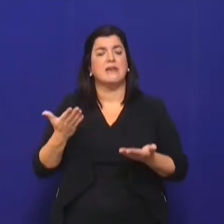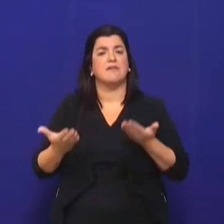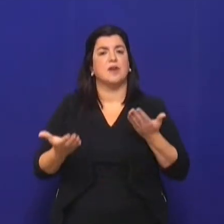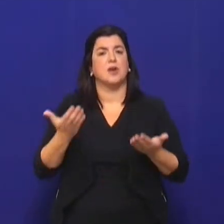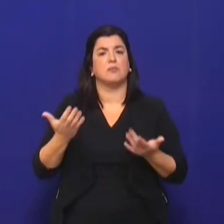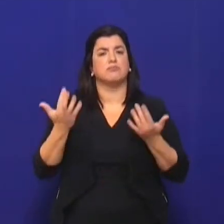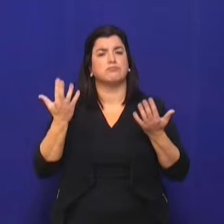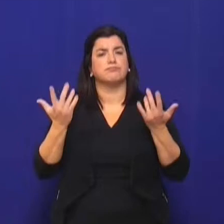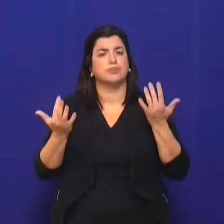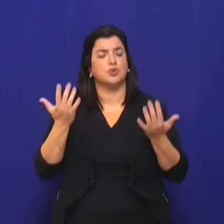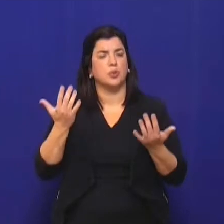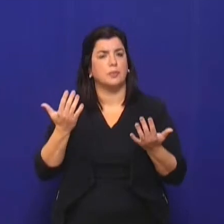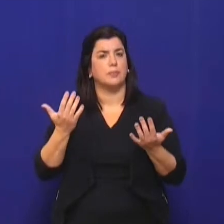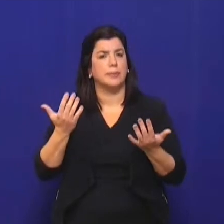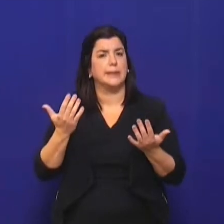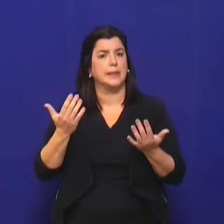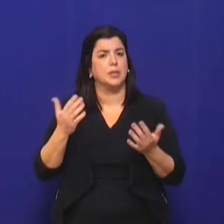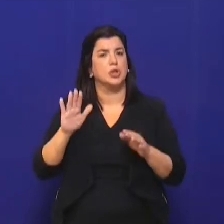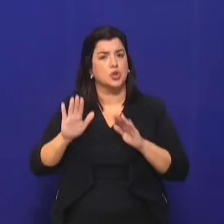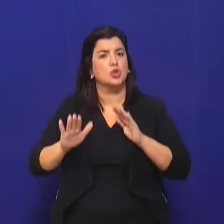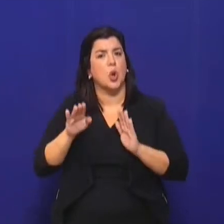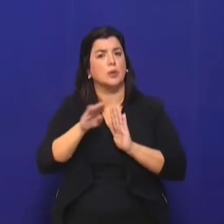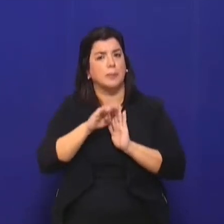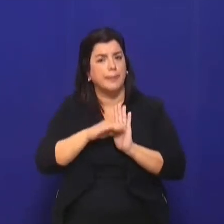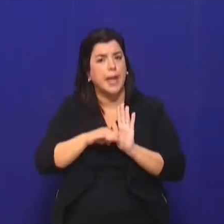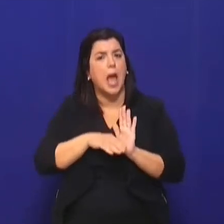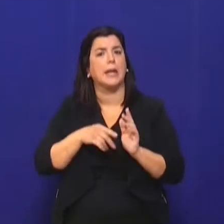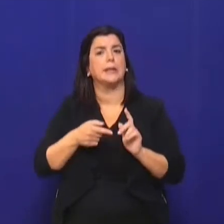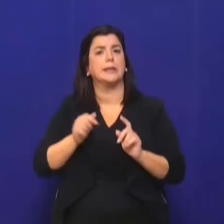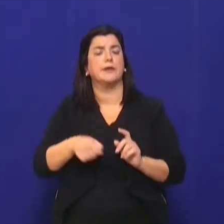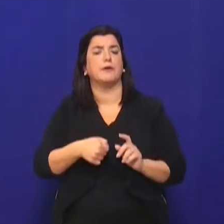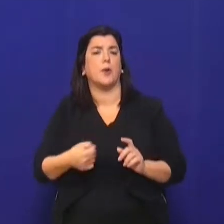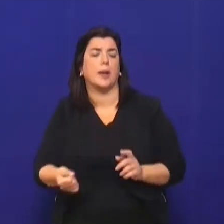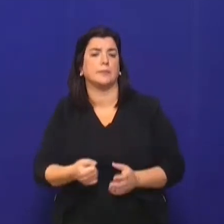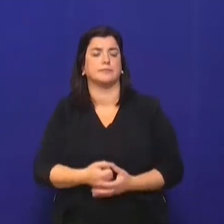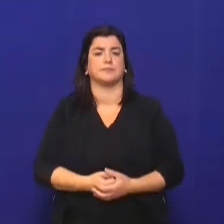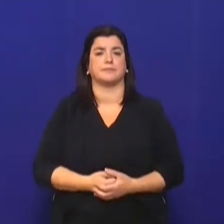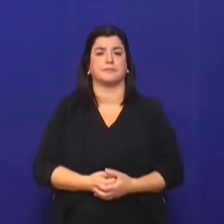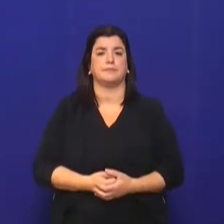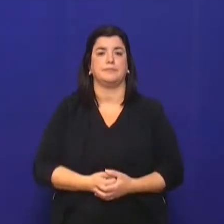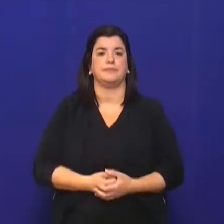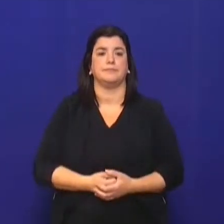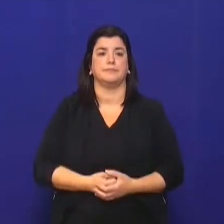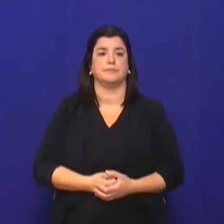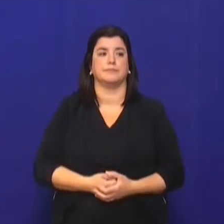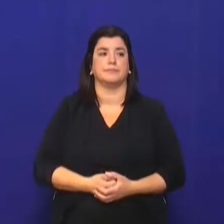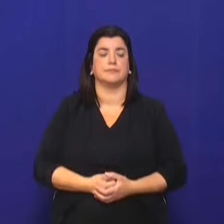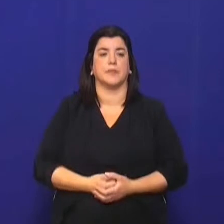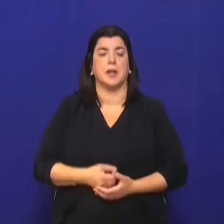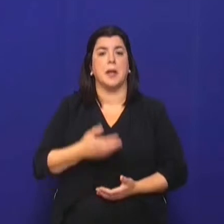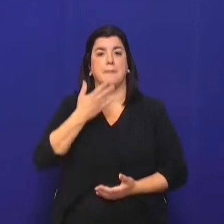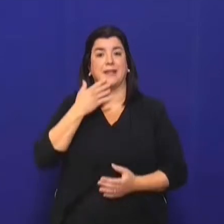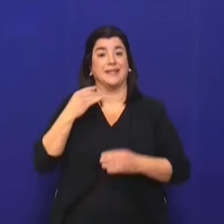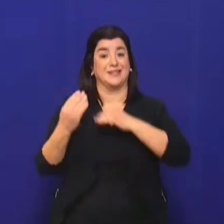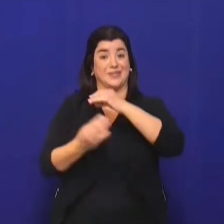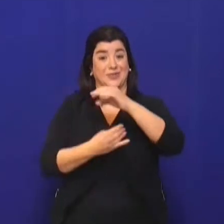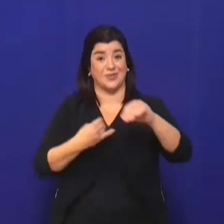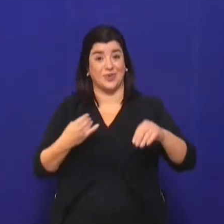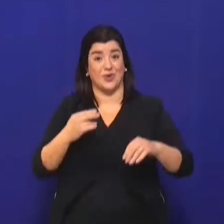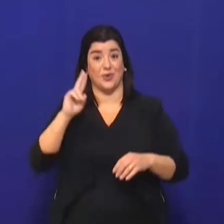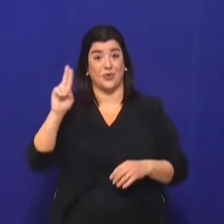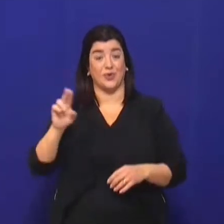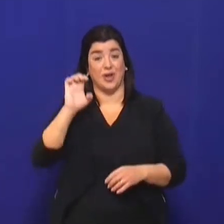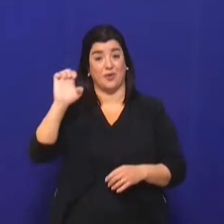in-numri? Infatti, aħna meta nkun hemm dak id-diskussjonijiet anke fuq il-livell ta' Unjoni